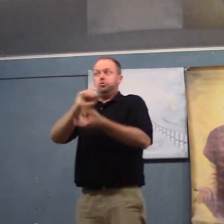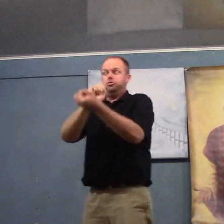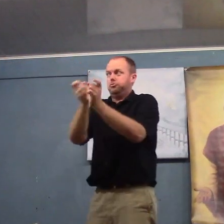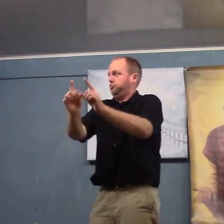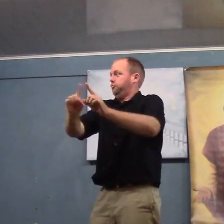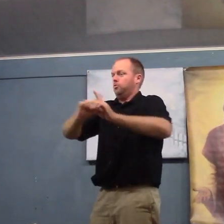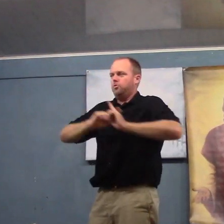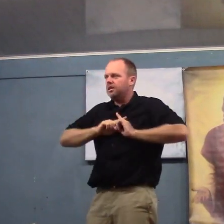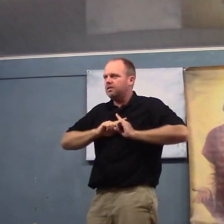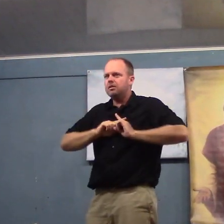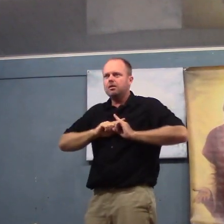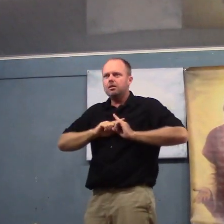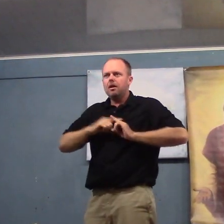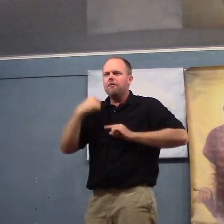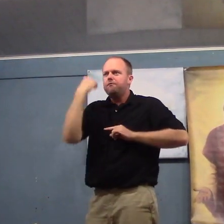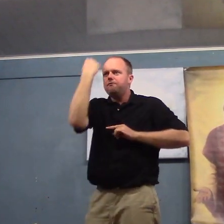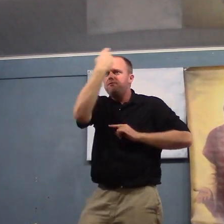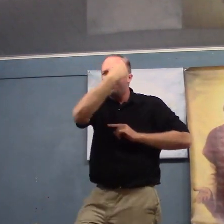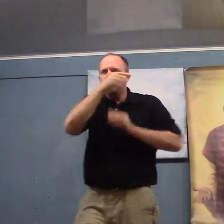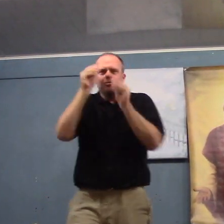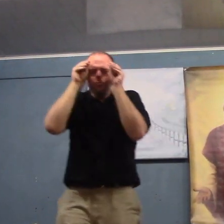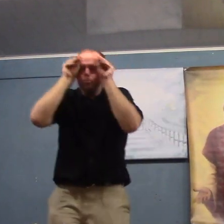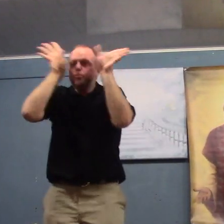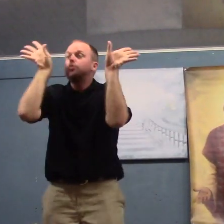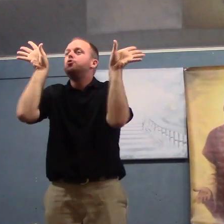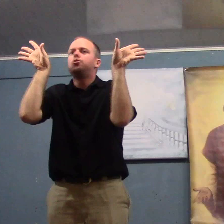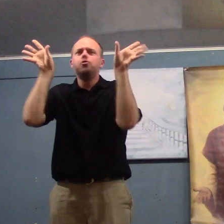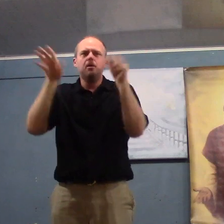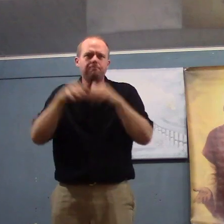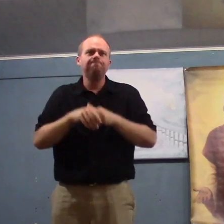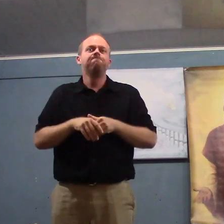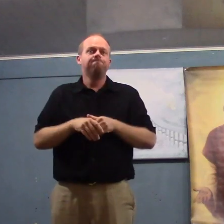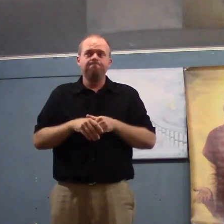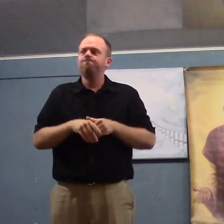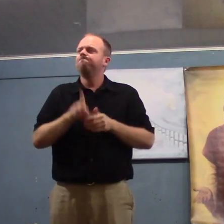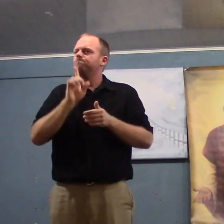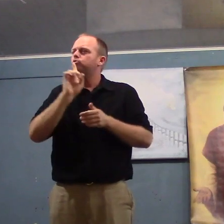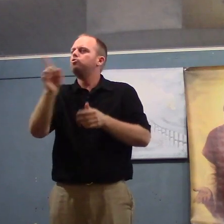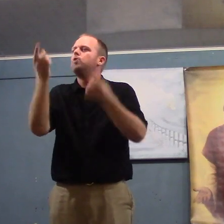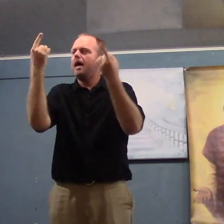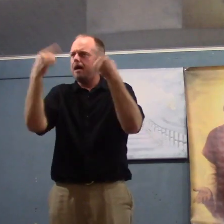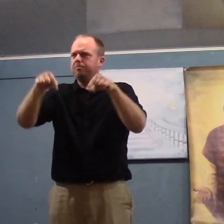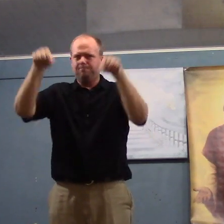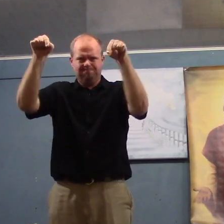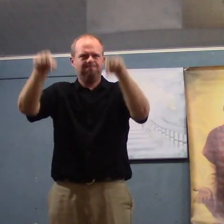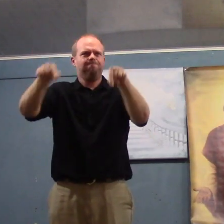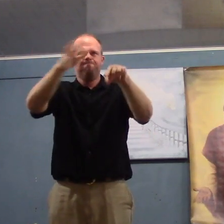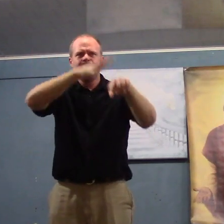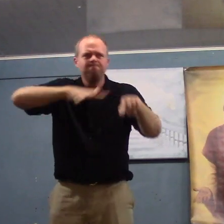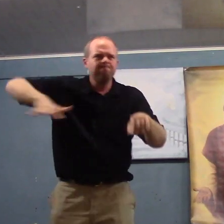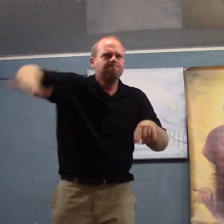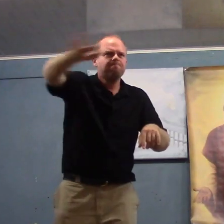And then I told him that he became a Christian. His face brightened up. It's a true happening right